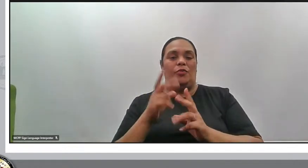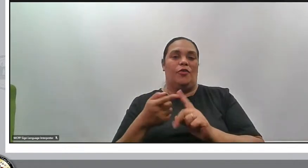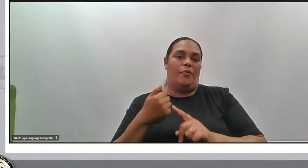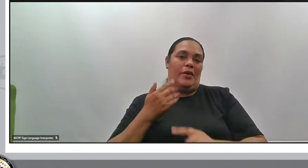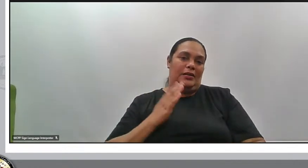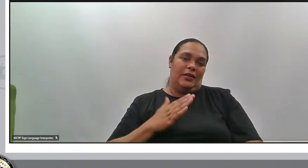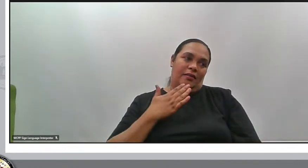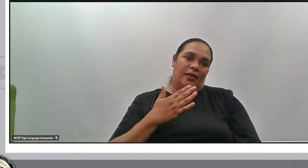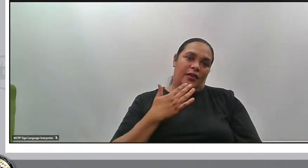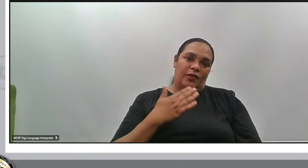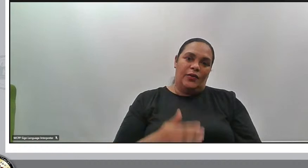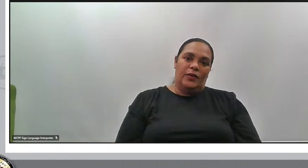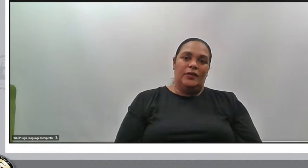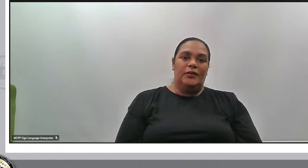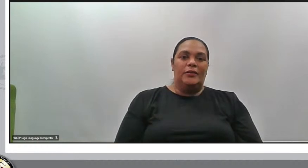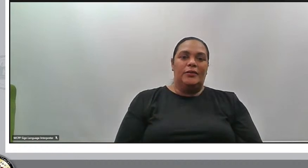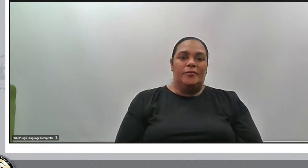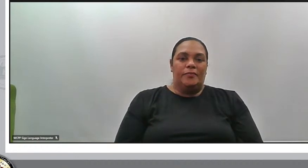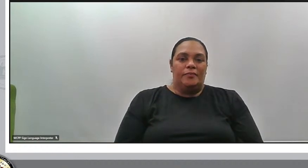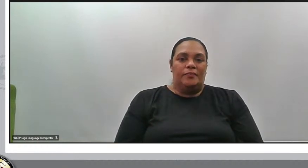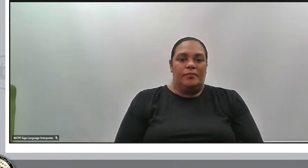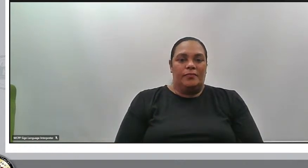you, Chairperson.